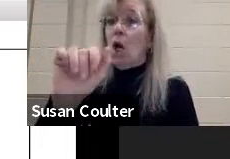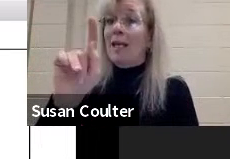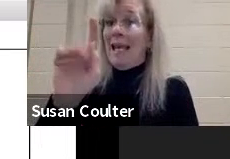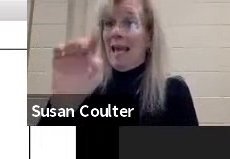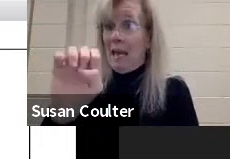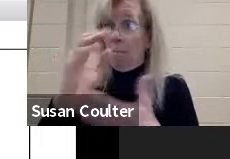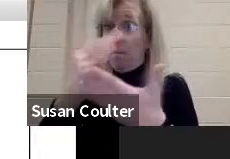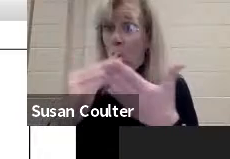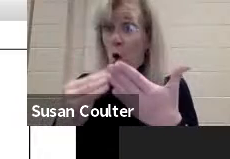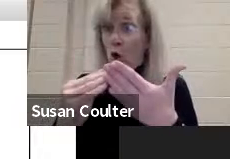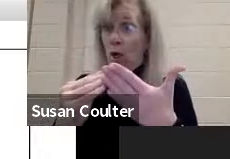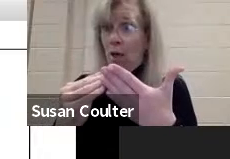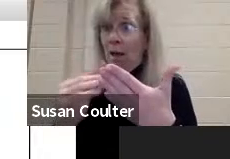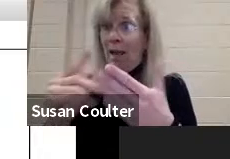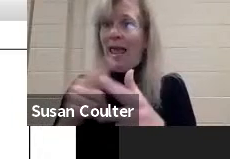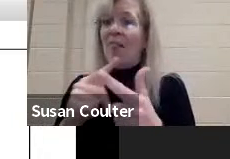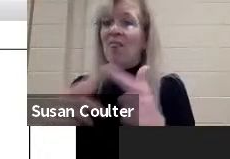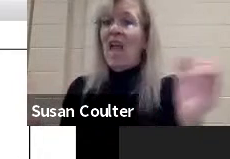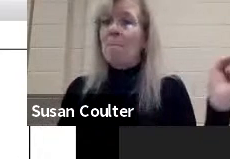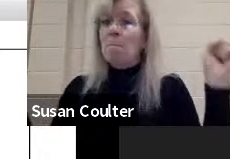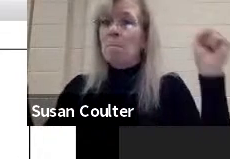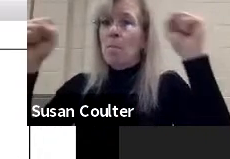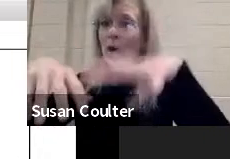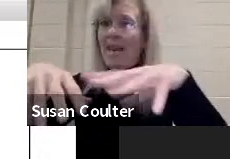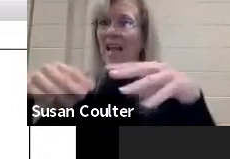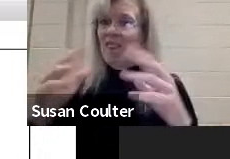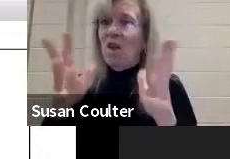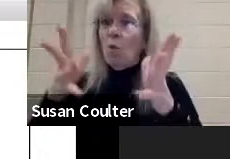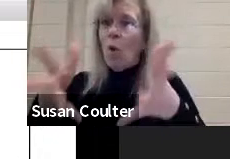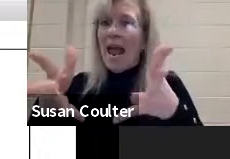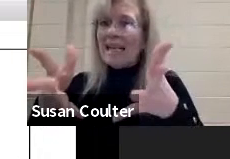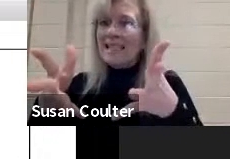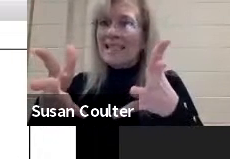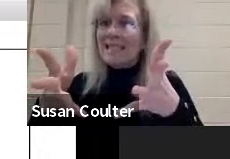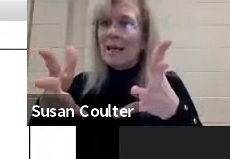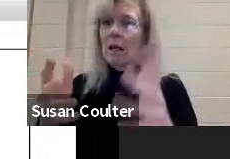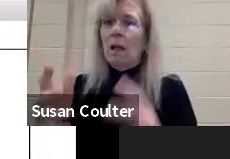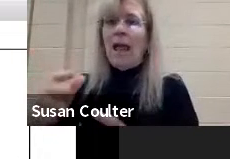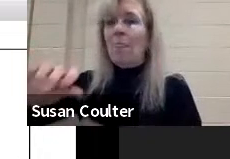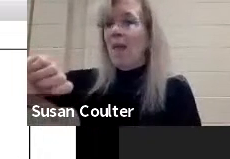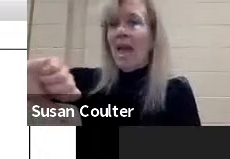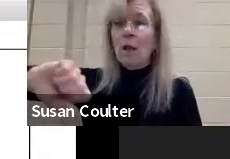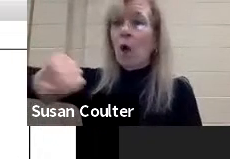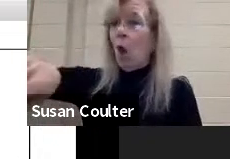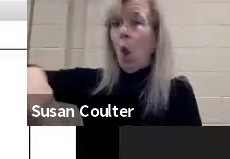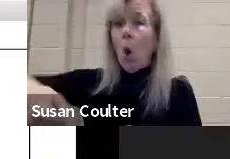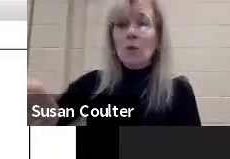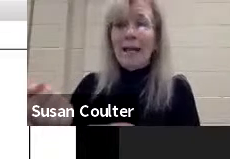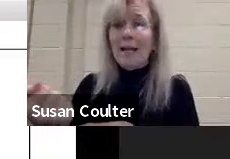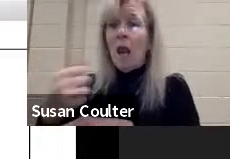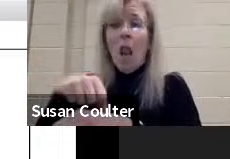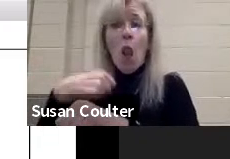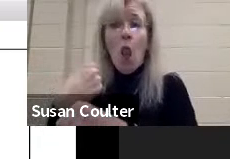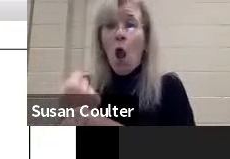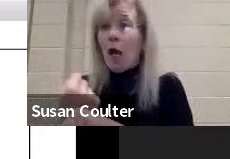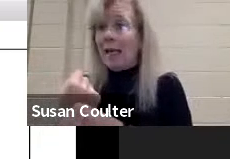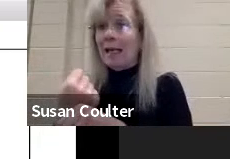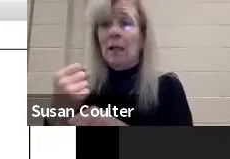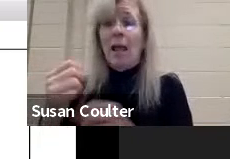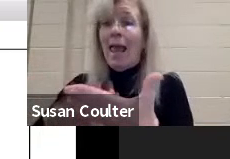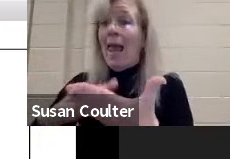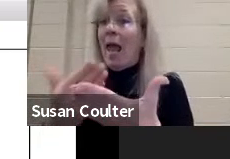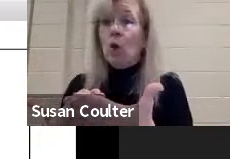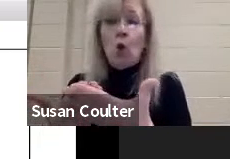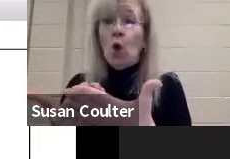the sauteed part and then put in the rest and then close it, lock